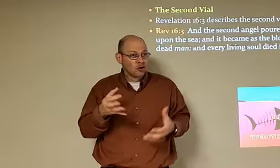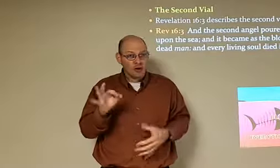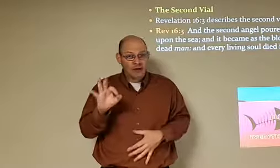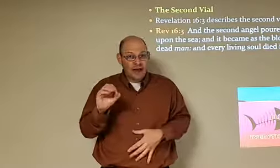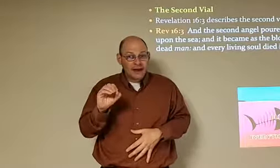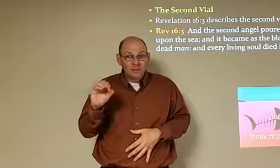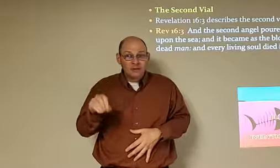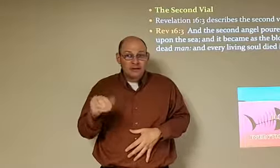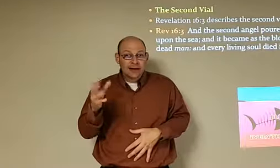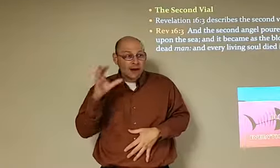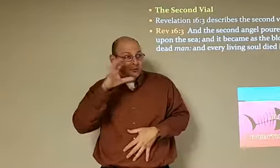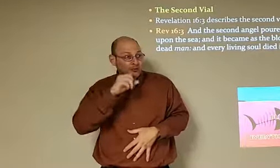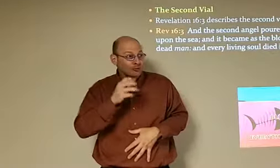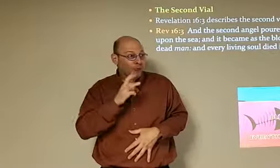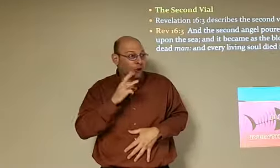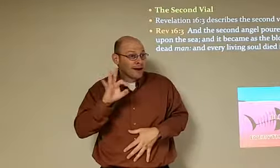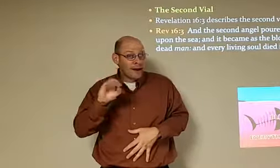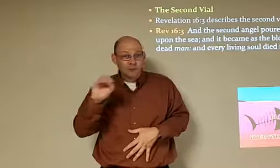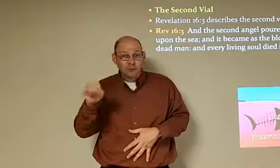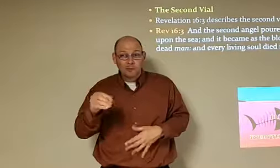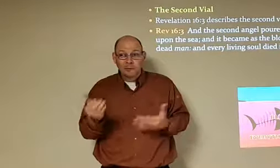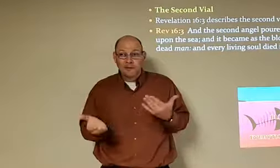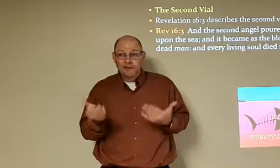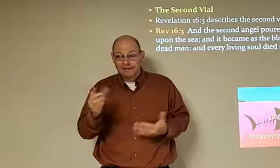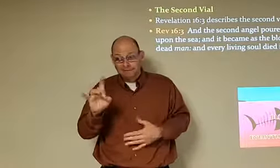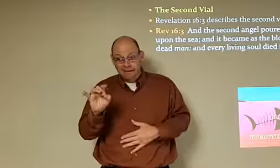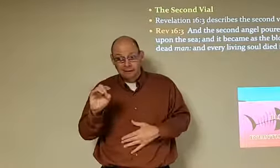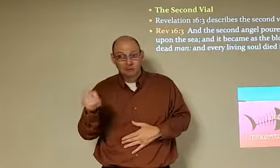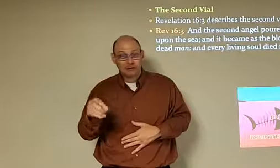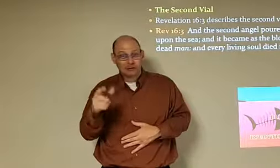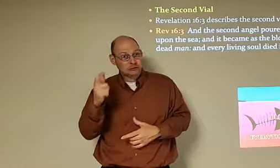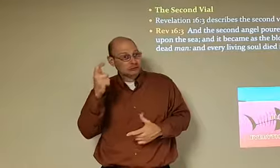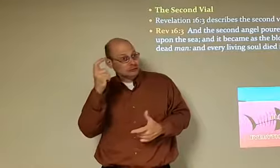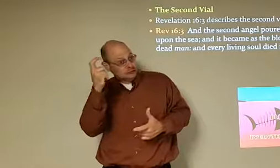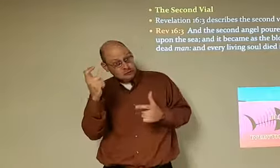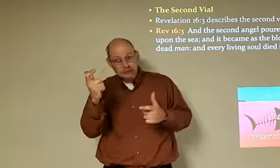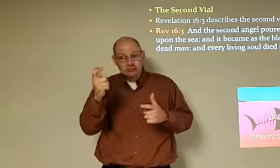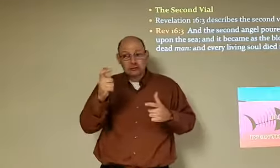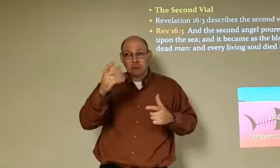100% of the water? Is that going to be all over the earth? I don't know. It's like, it's